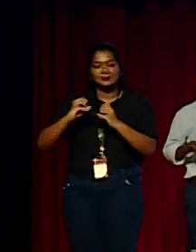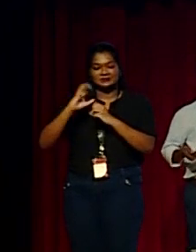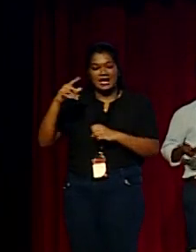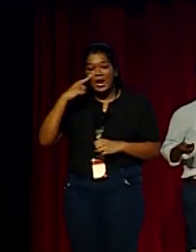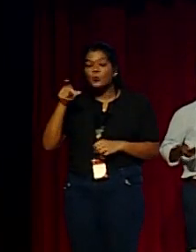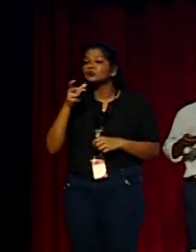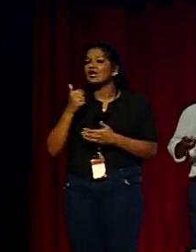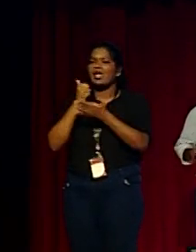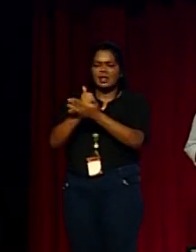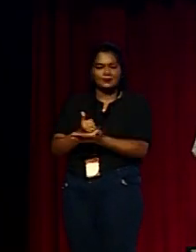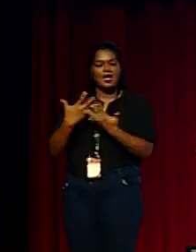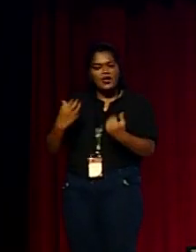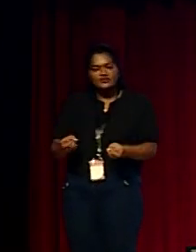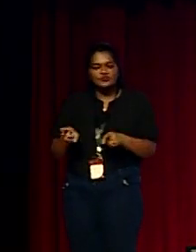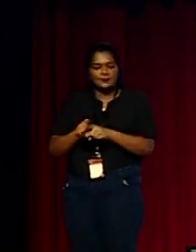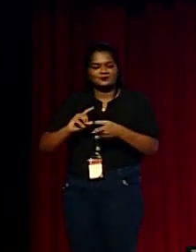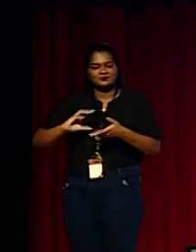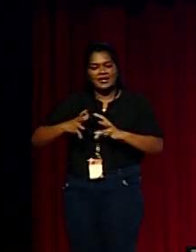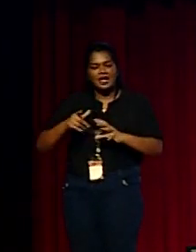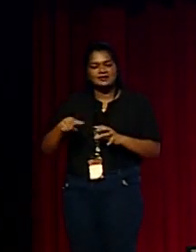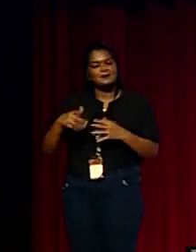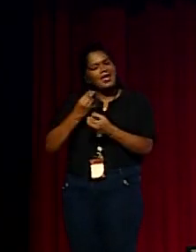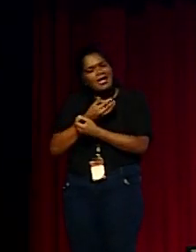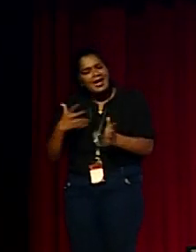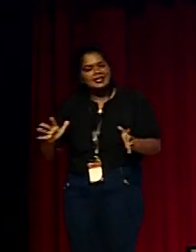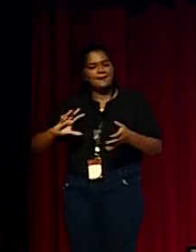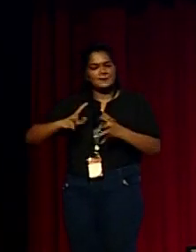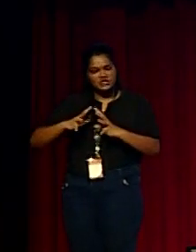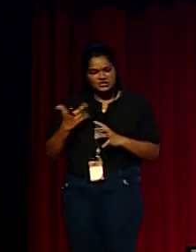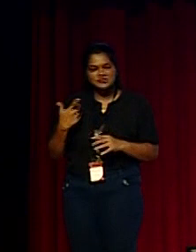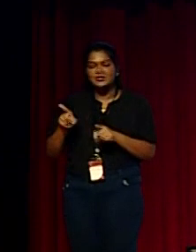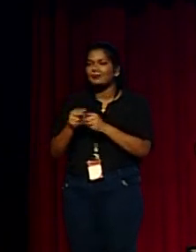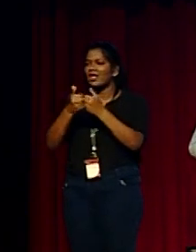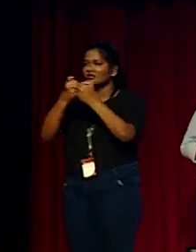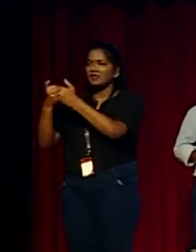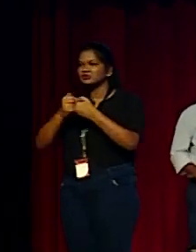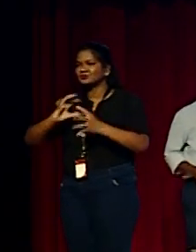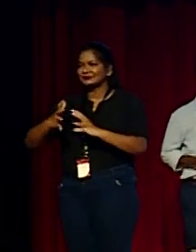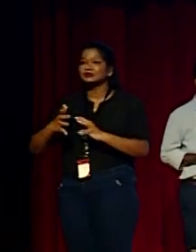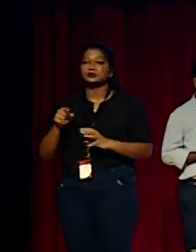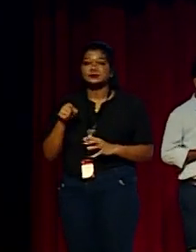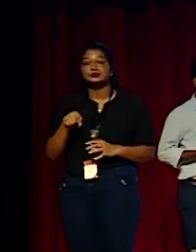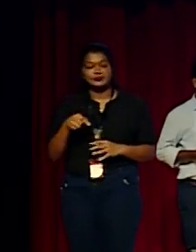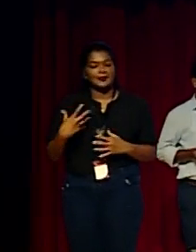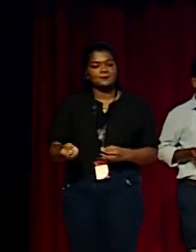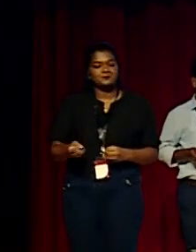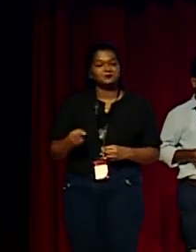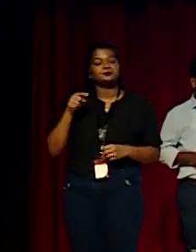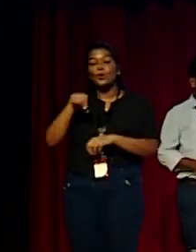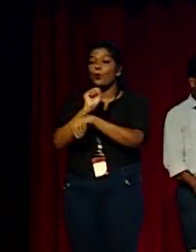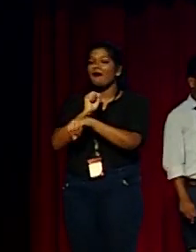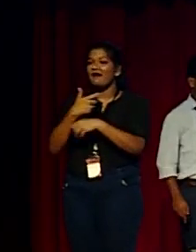can help a motor impaired person to control any machines through text commands. So come to the literature